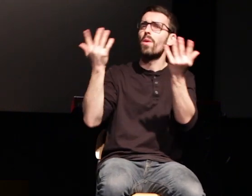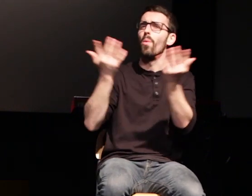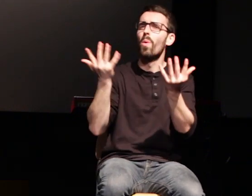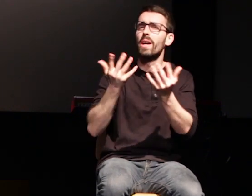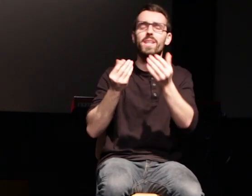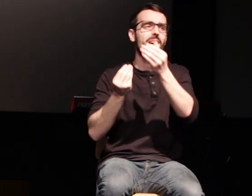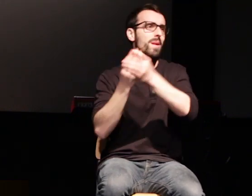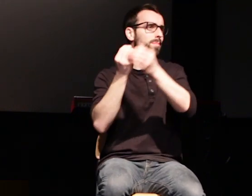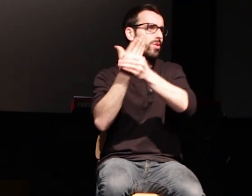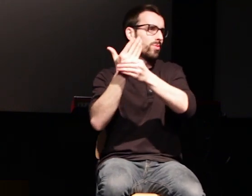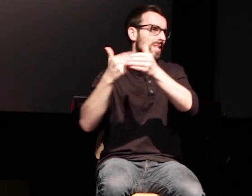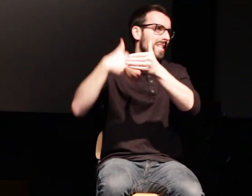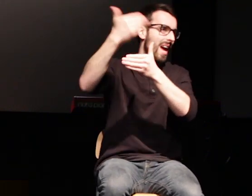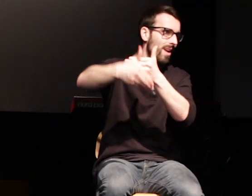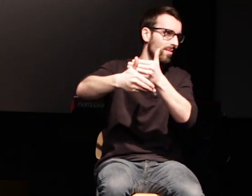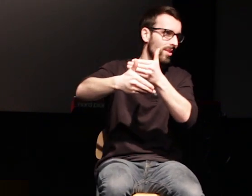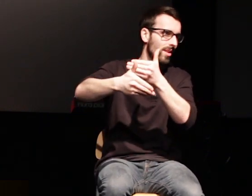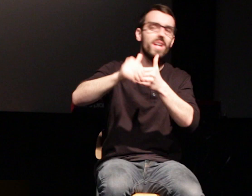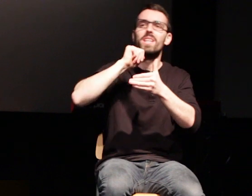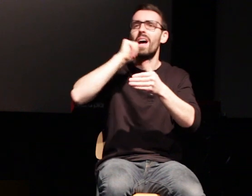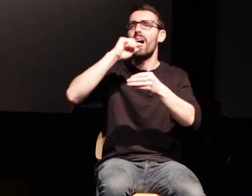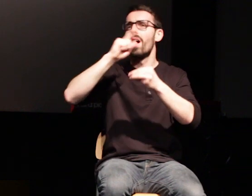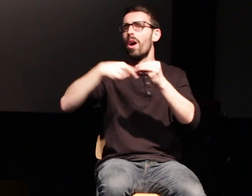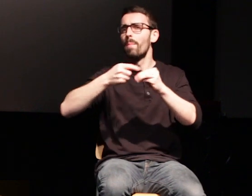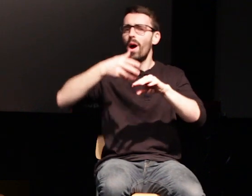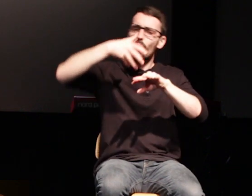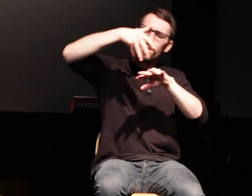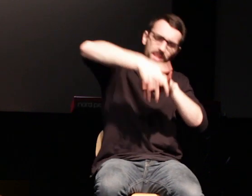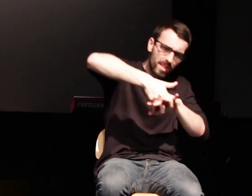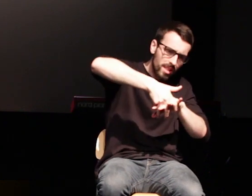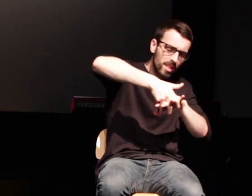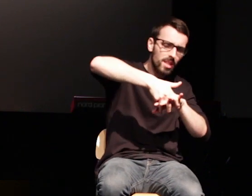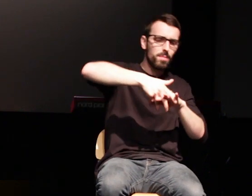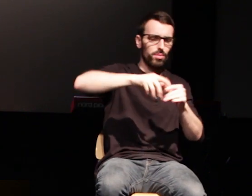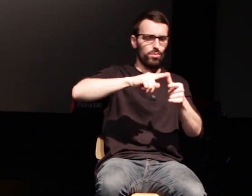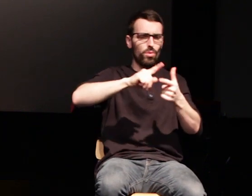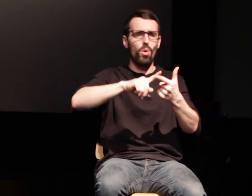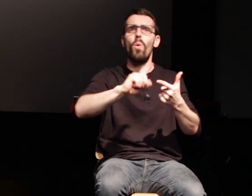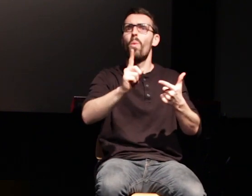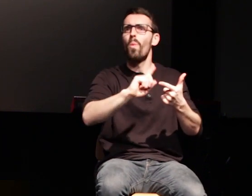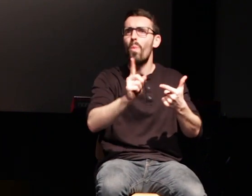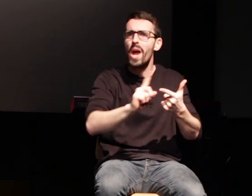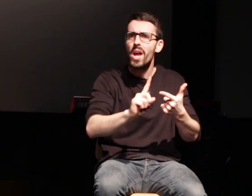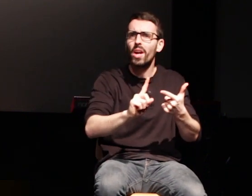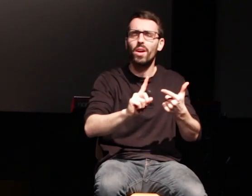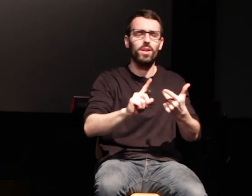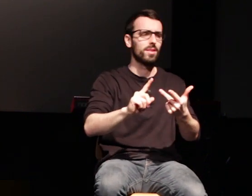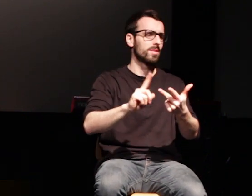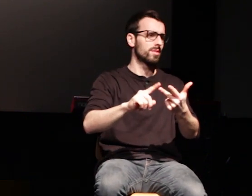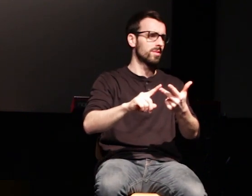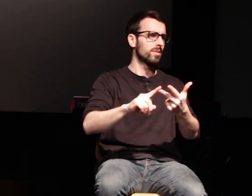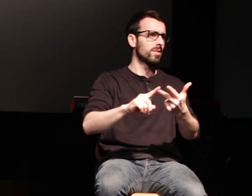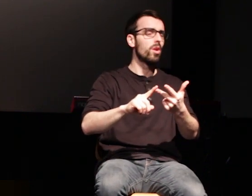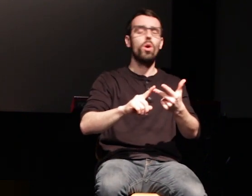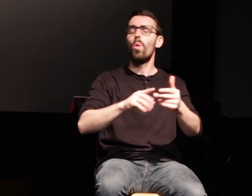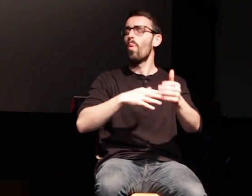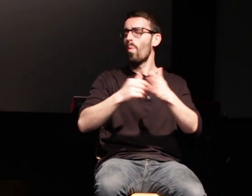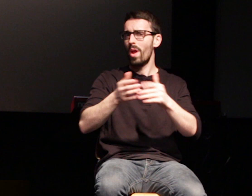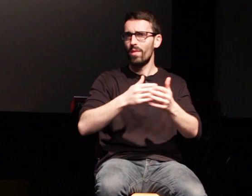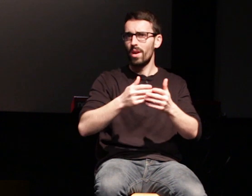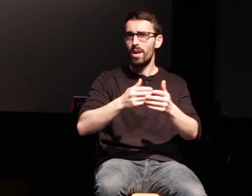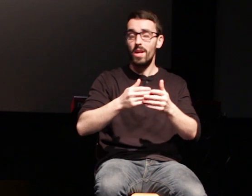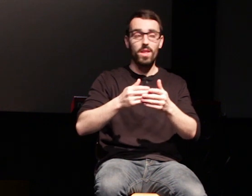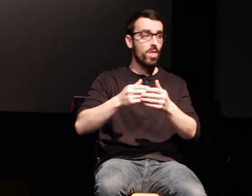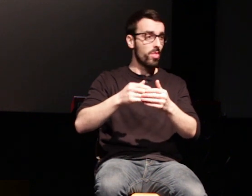Not how deep the roots are, not the location, not the presence of or lack of anything else in it. The quality of soil